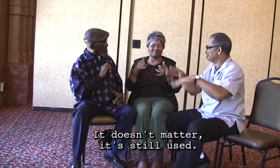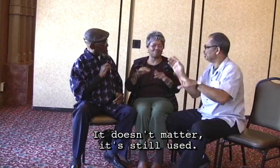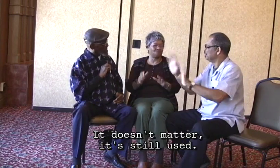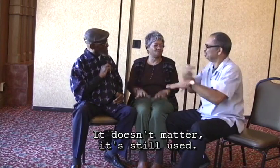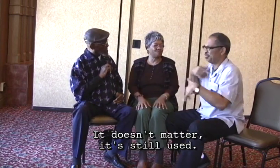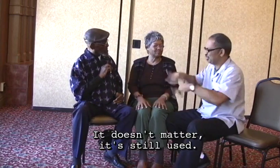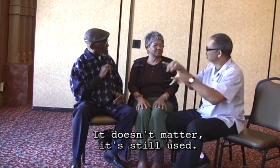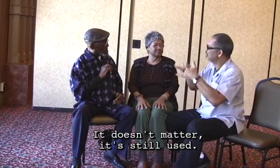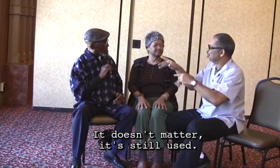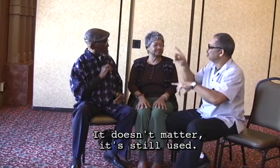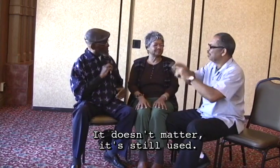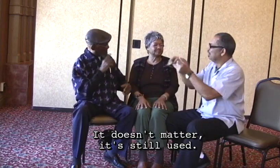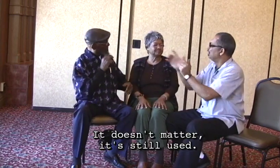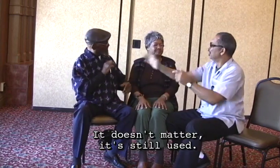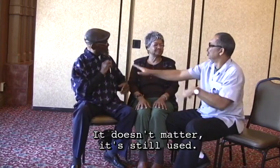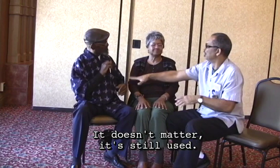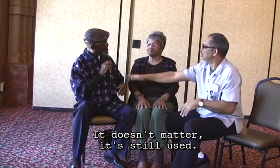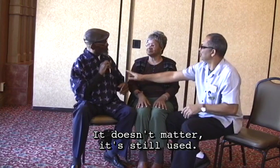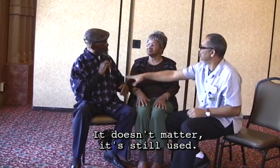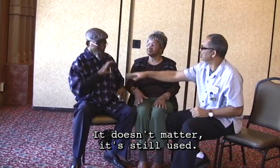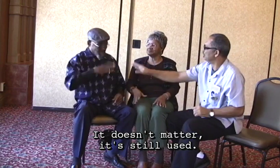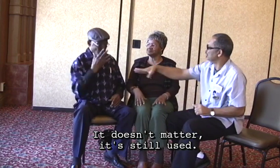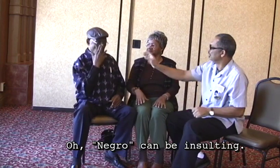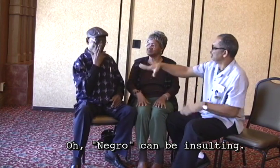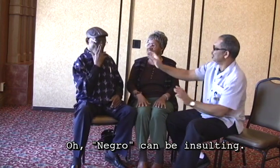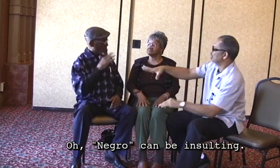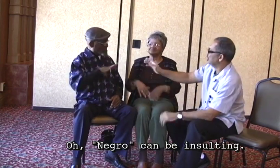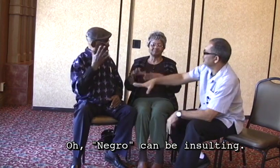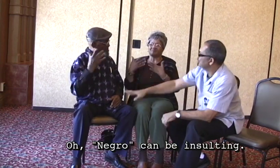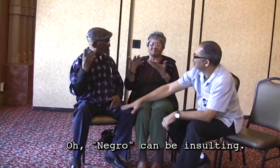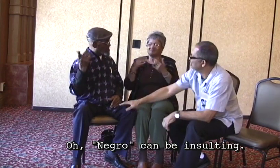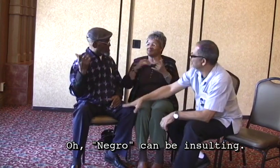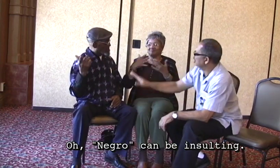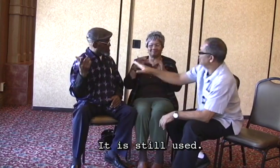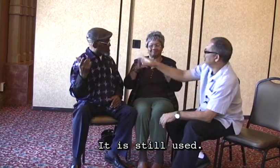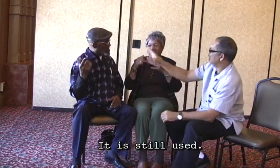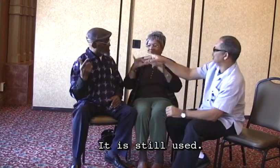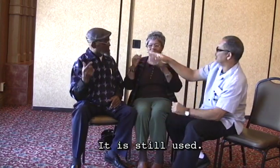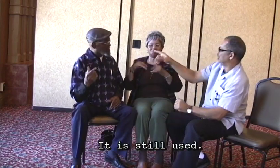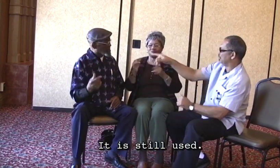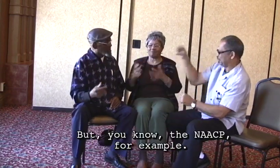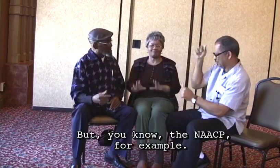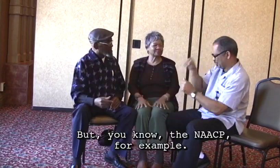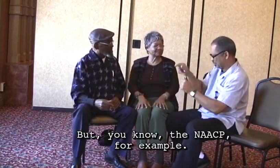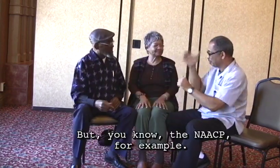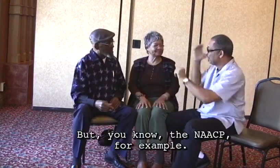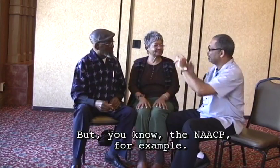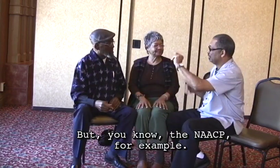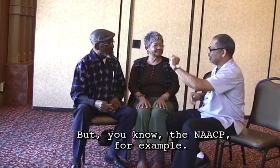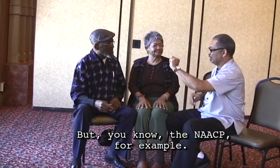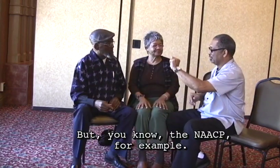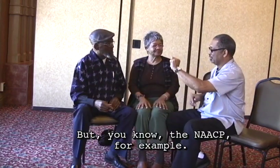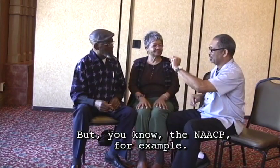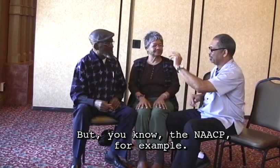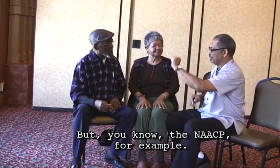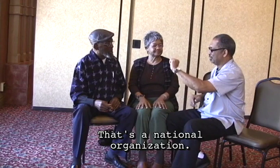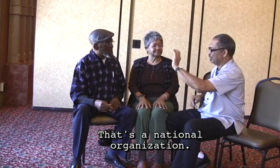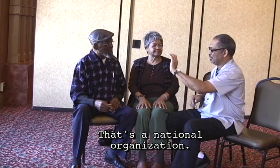matter. It is still used. But Oh, Negro can be Yes, insulting. It's still used. hey, but you know the NAACP, for